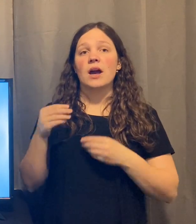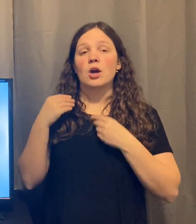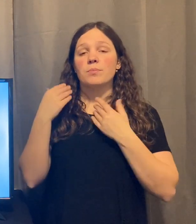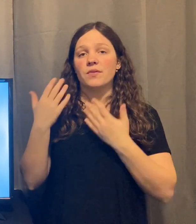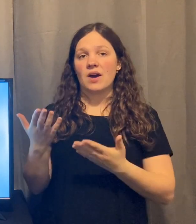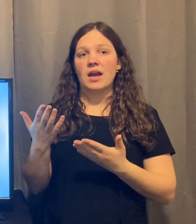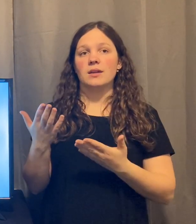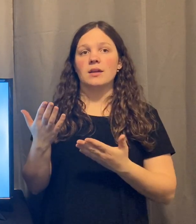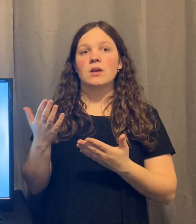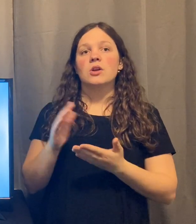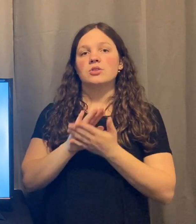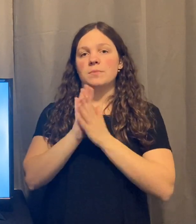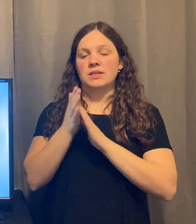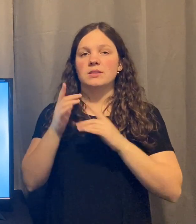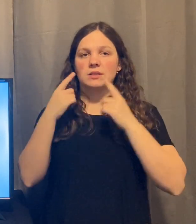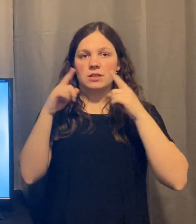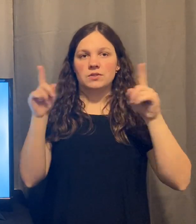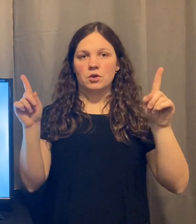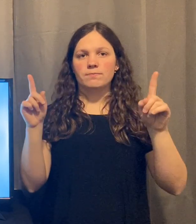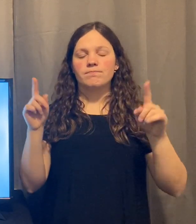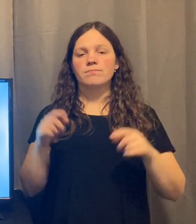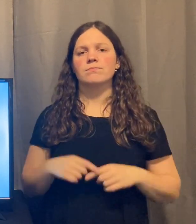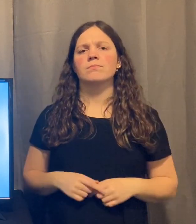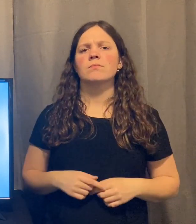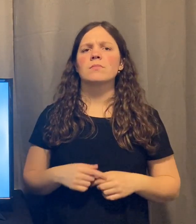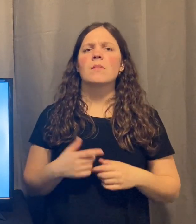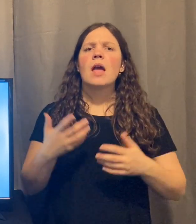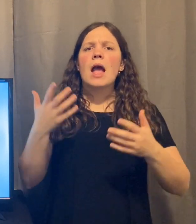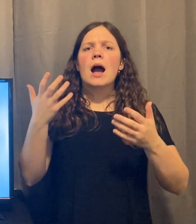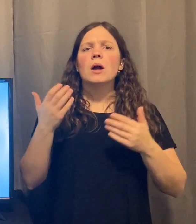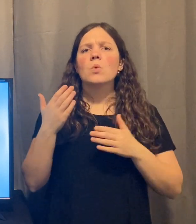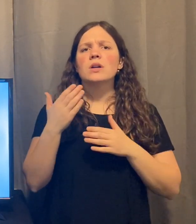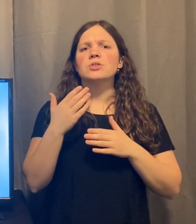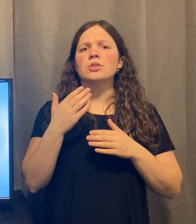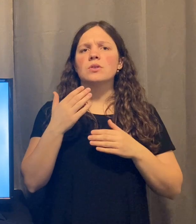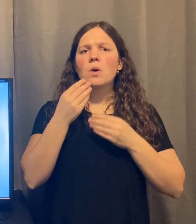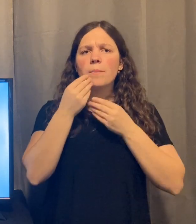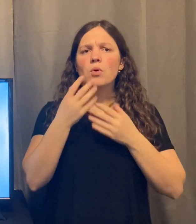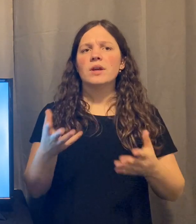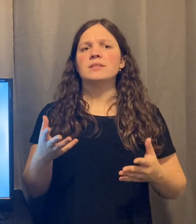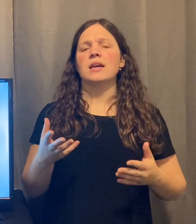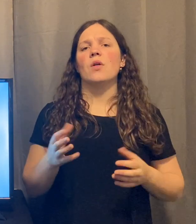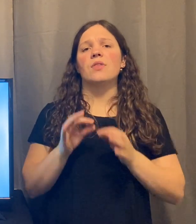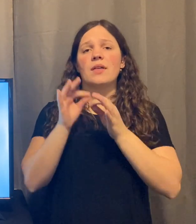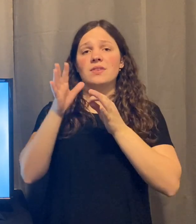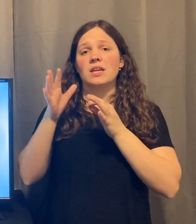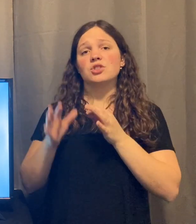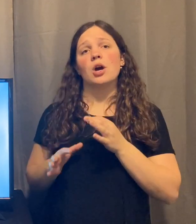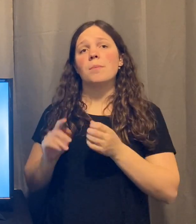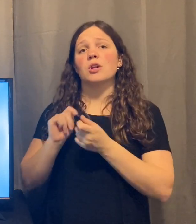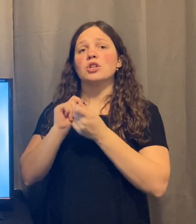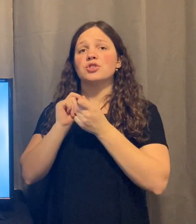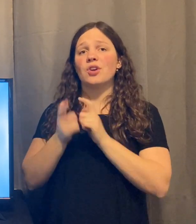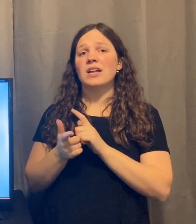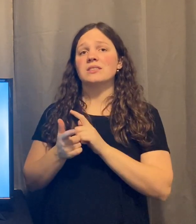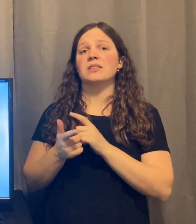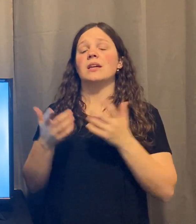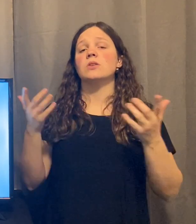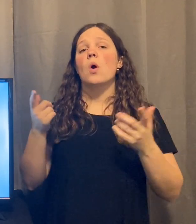are provided to be successful. I want to point out that the interpreter translates